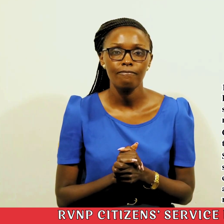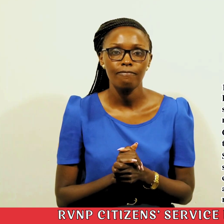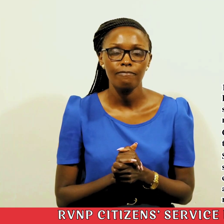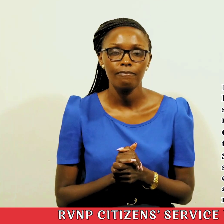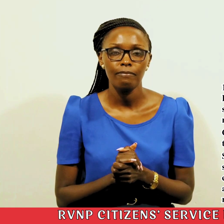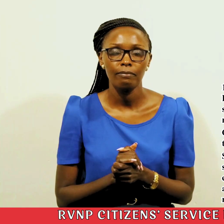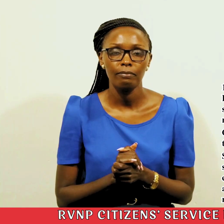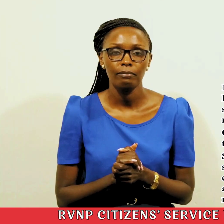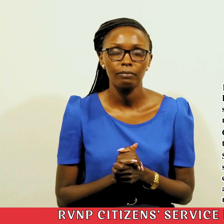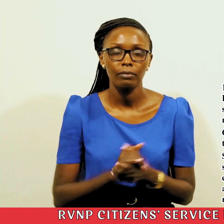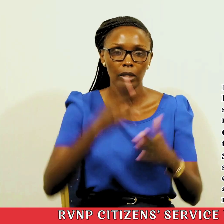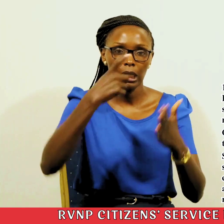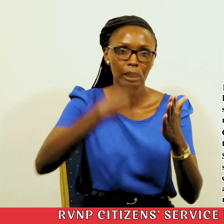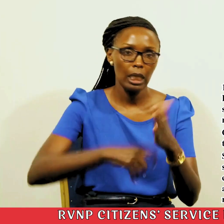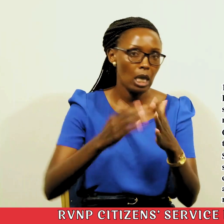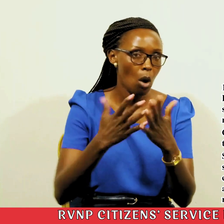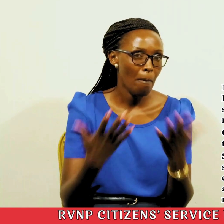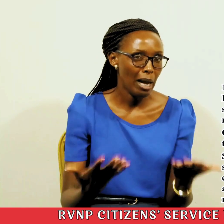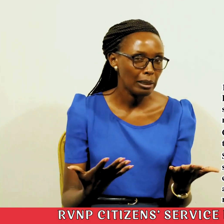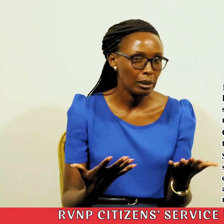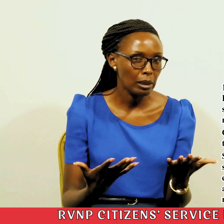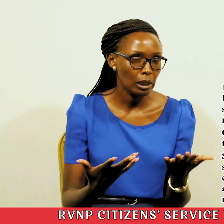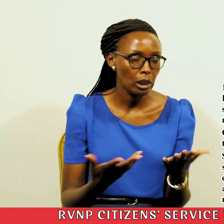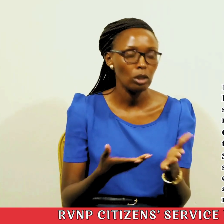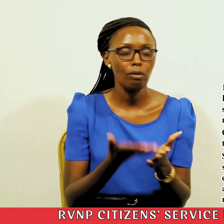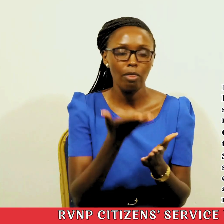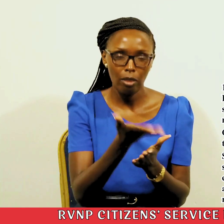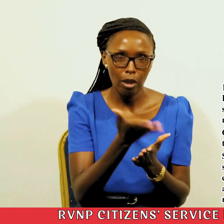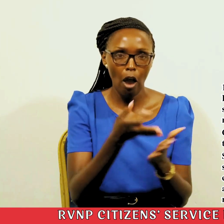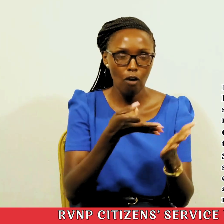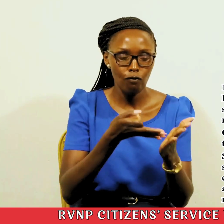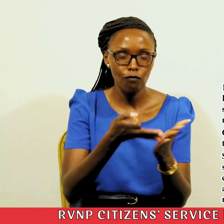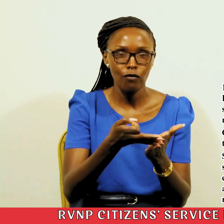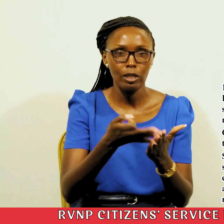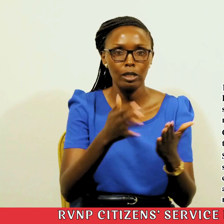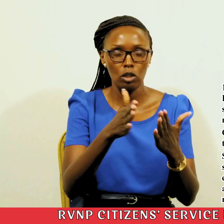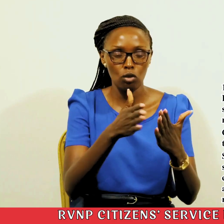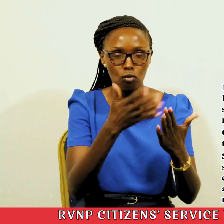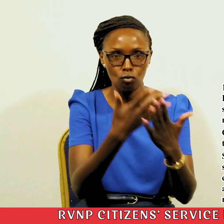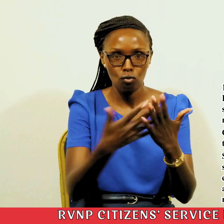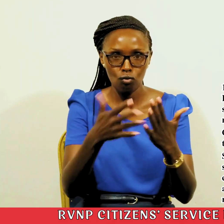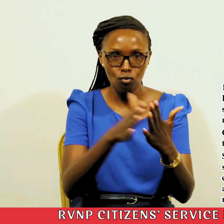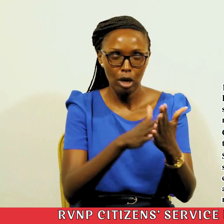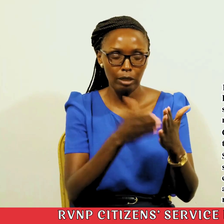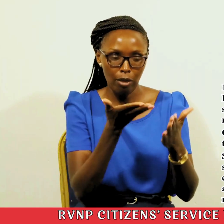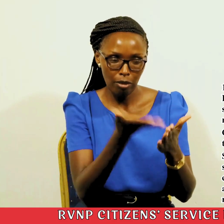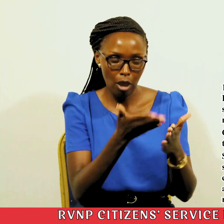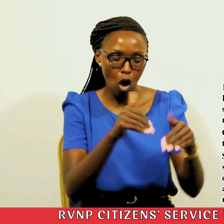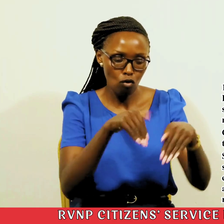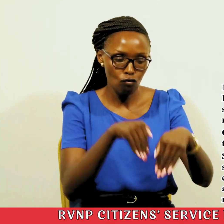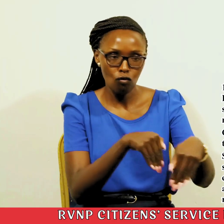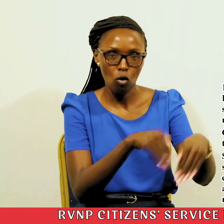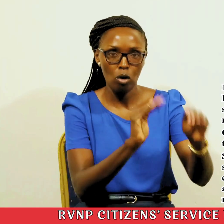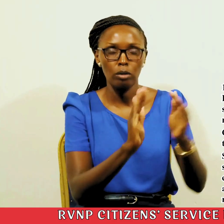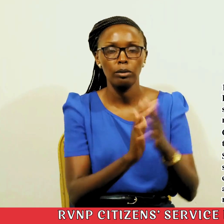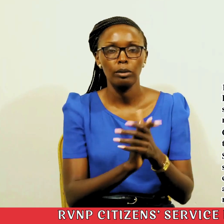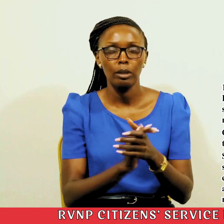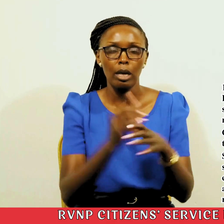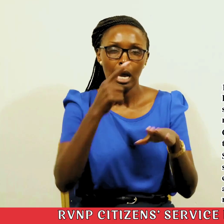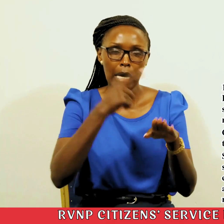The charges are as per the fee structure. The timeline is as per course requirement.